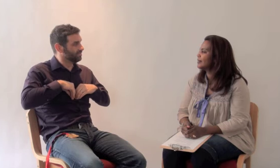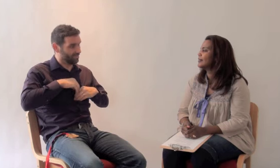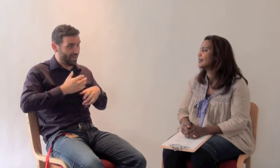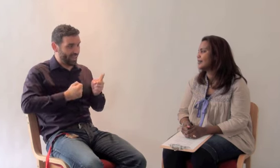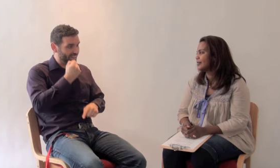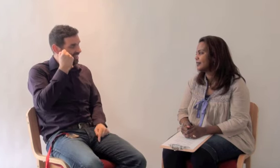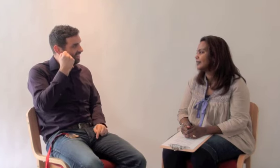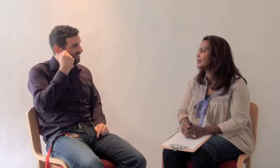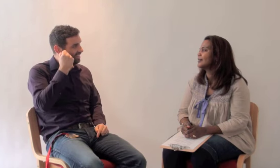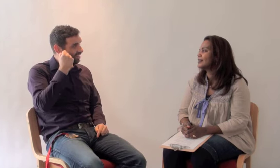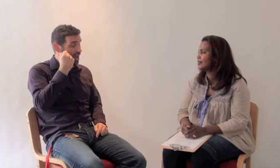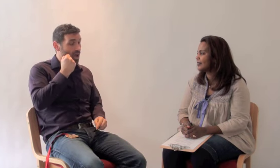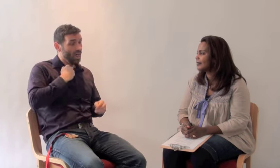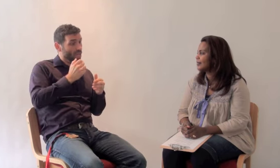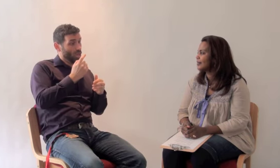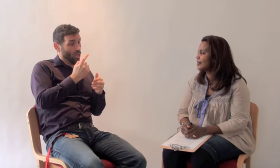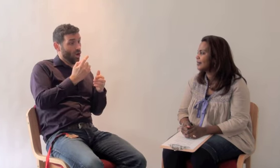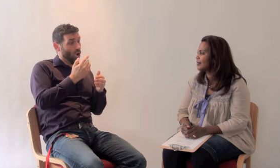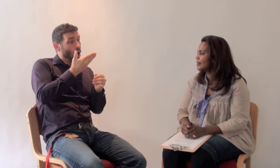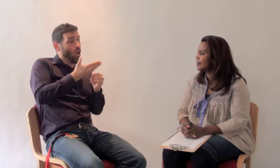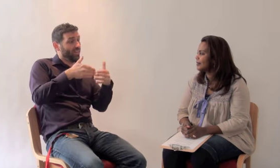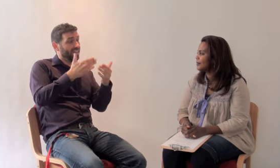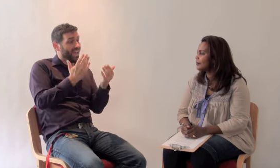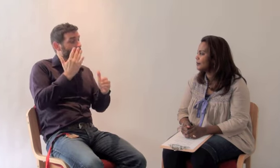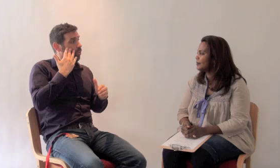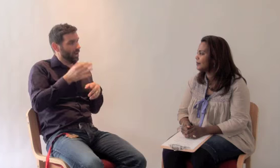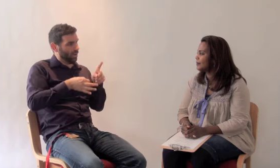I'm still not sure I've completely absorbed the fact that I've done it.